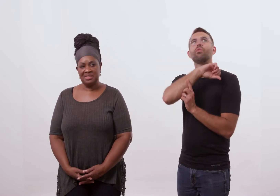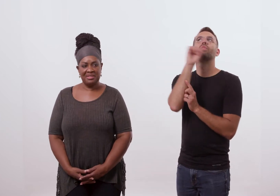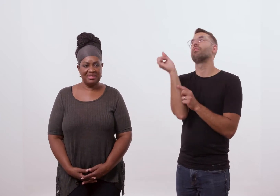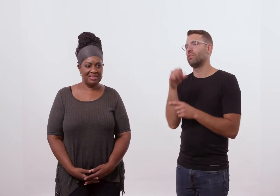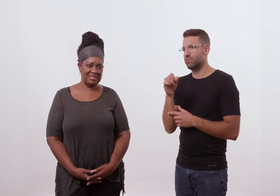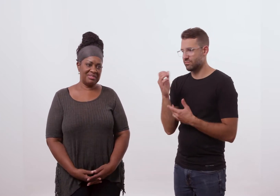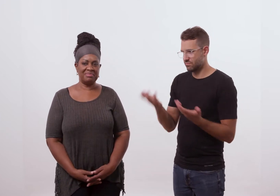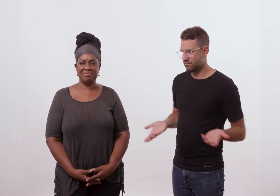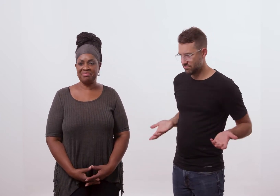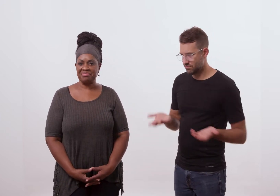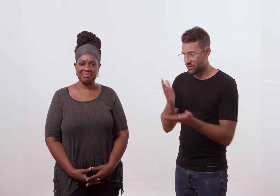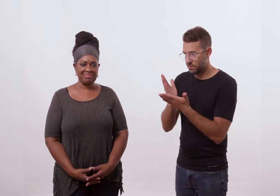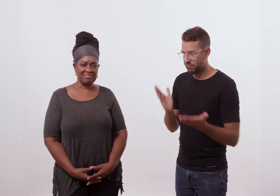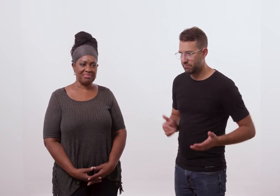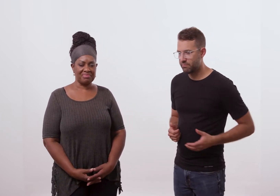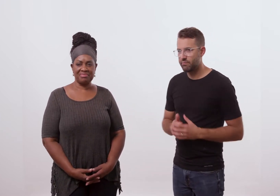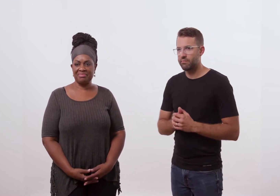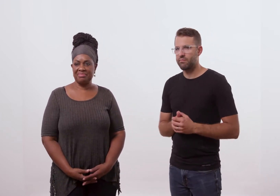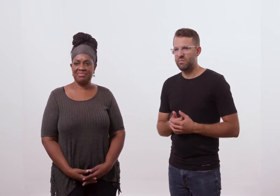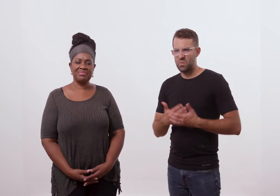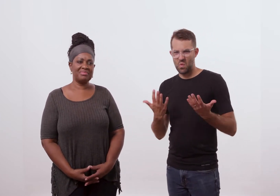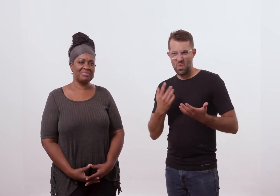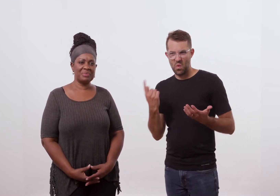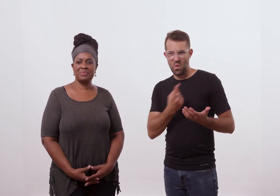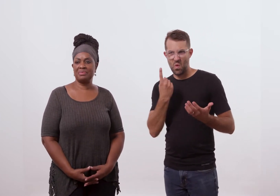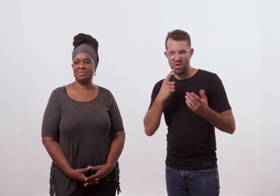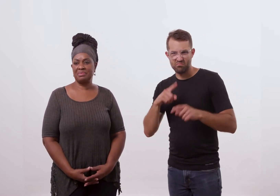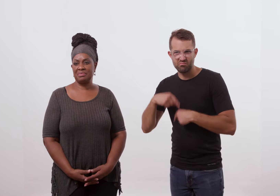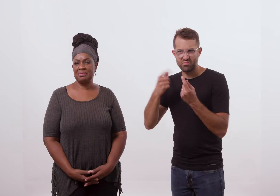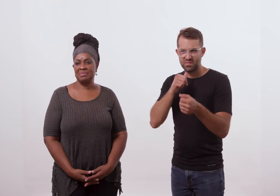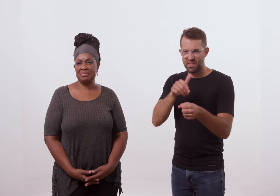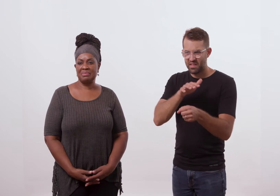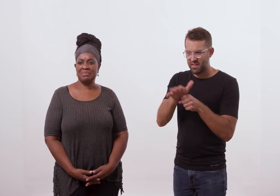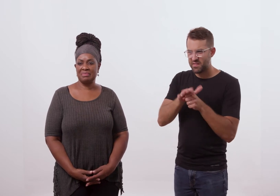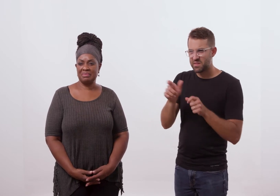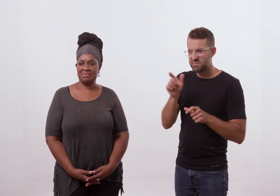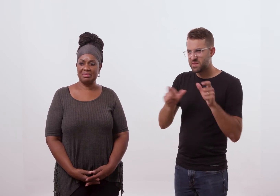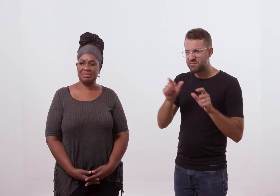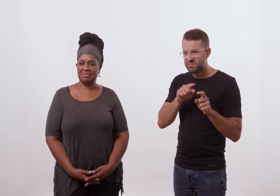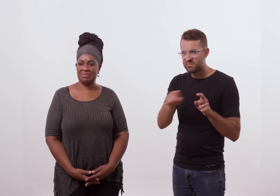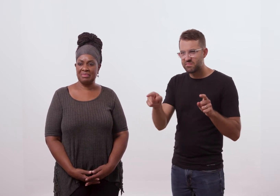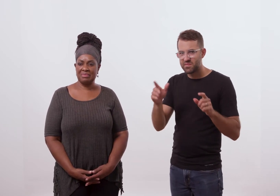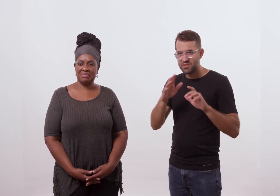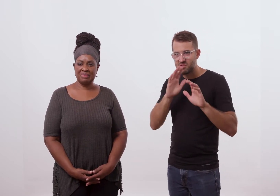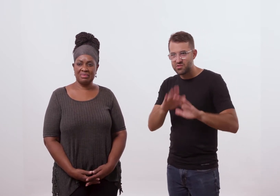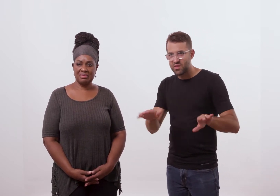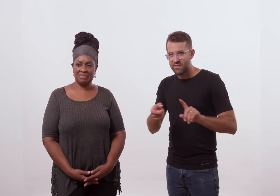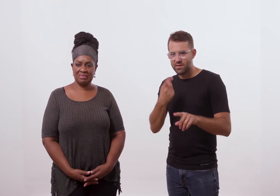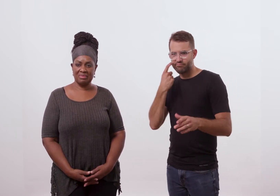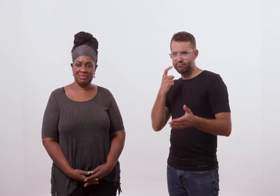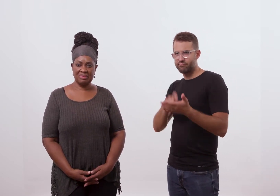too few of us. Children born of recognition are strong. They have the best chance to survive. That's what it truly comes down to.